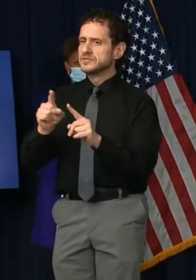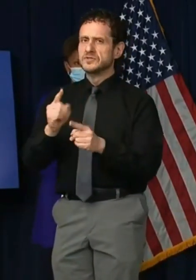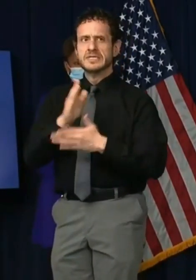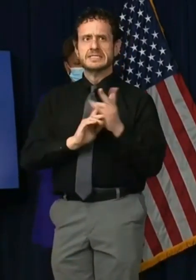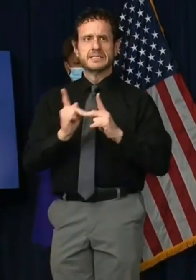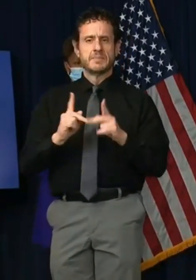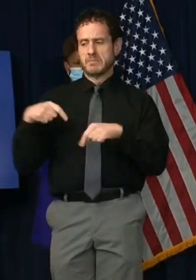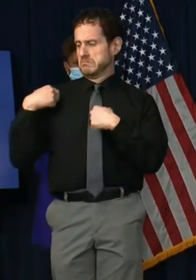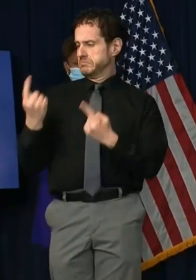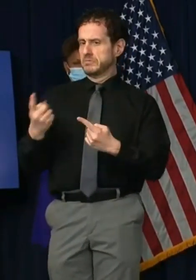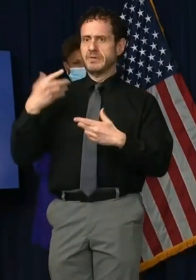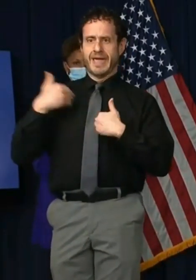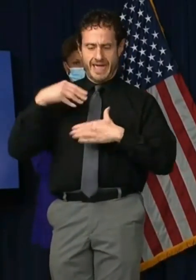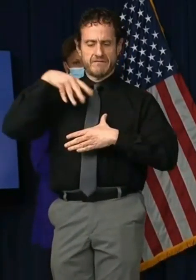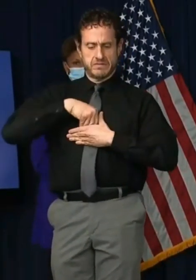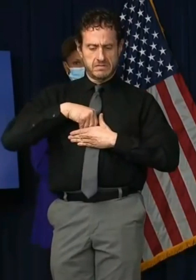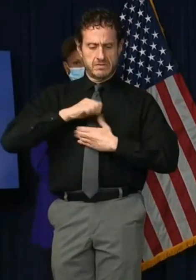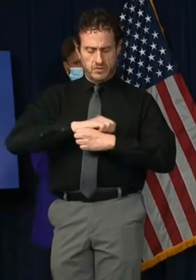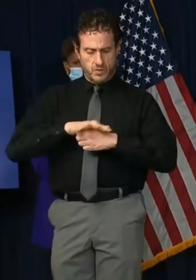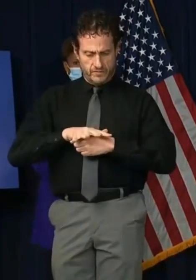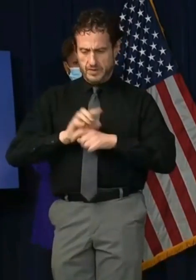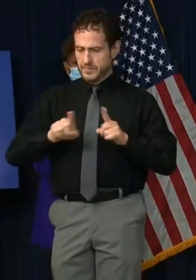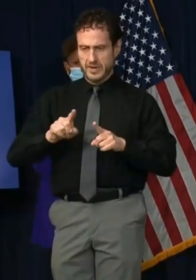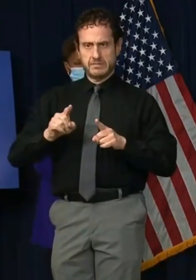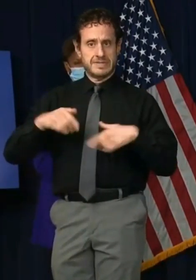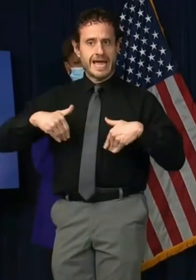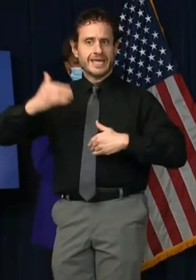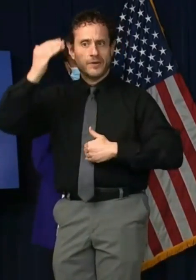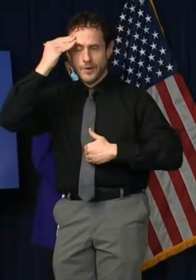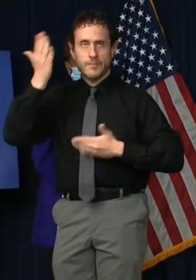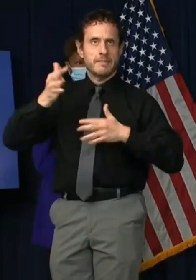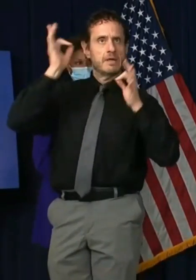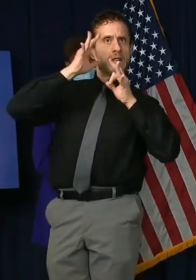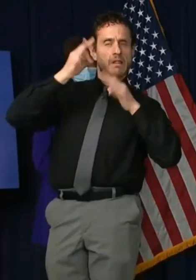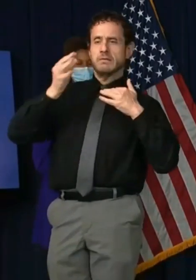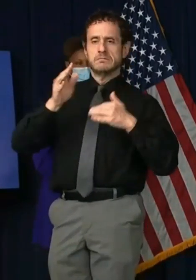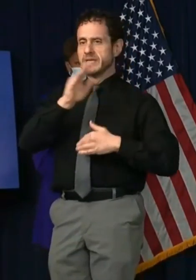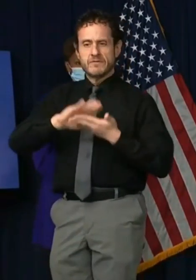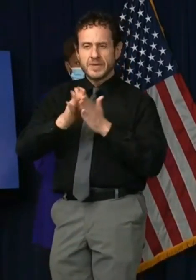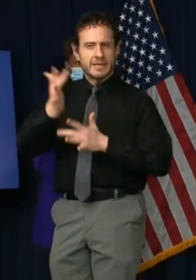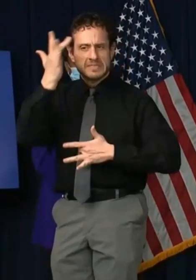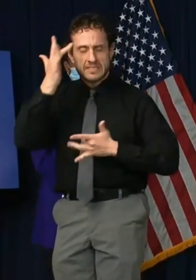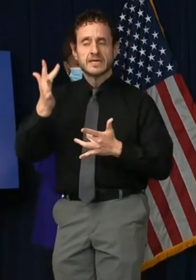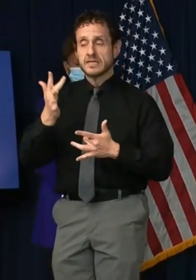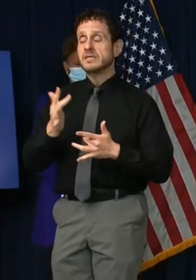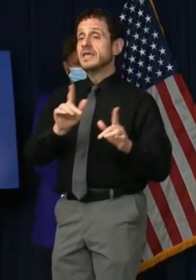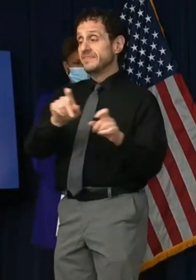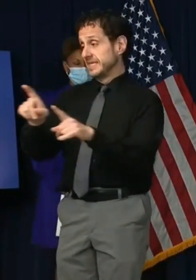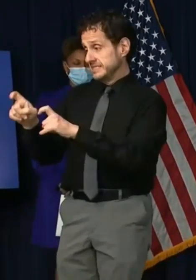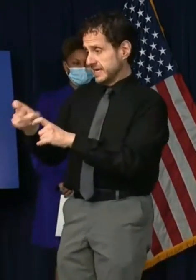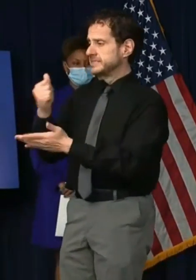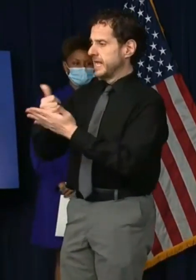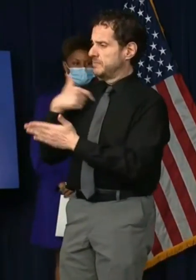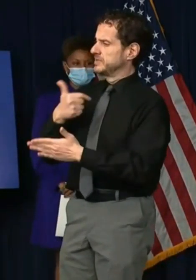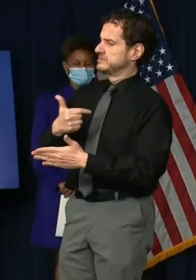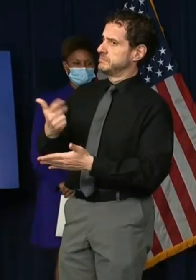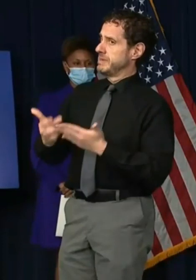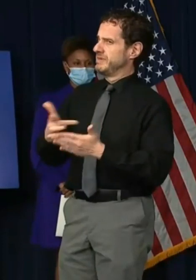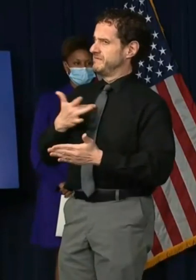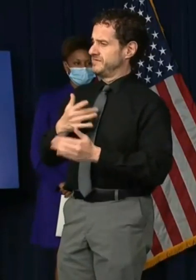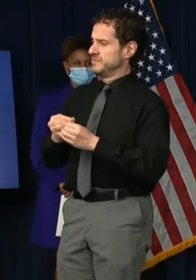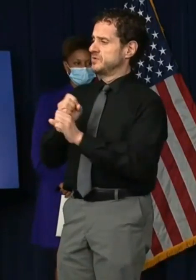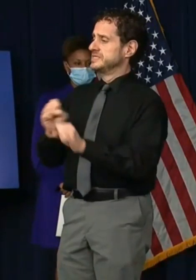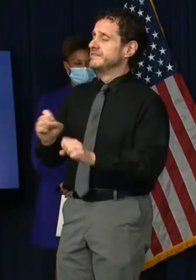uncertain time, and antibody tests offer the potential for more security. But I'm afraid we've seen many of these